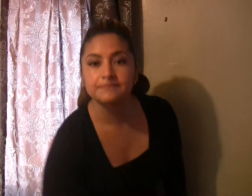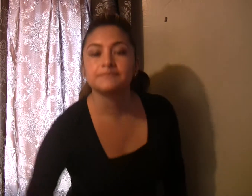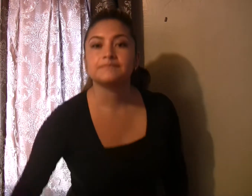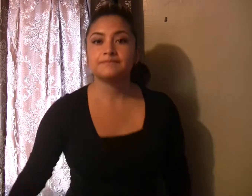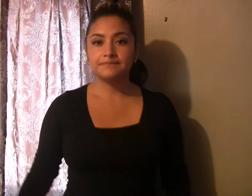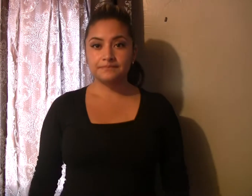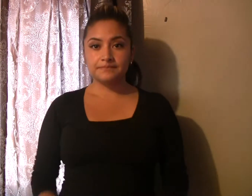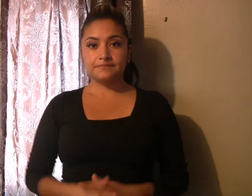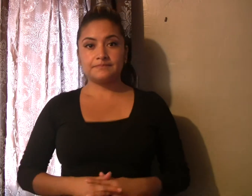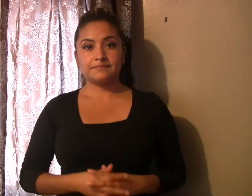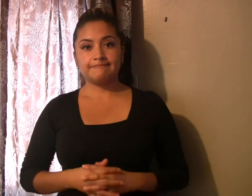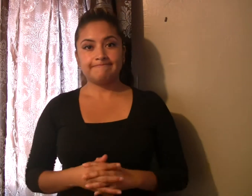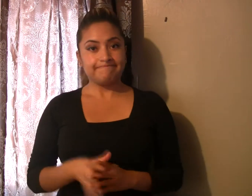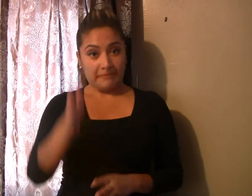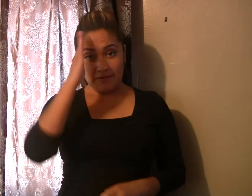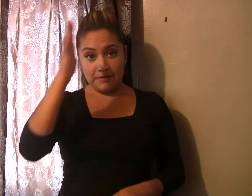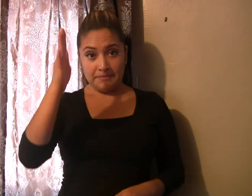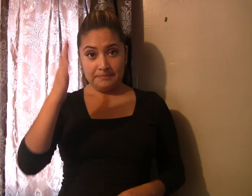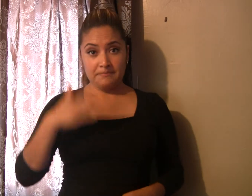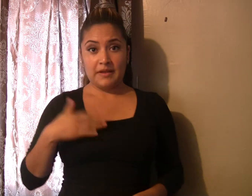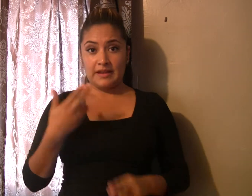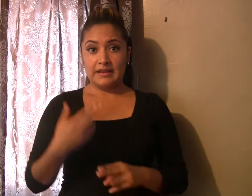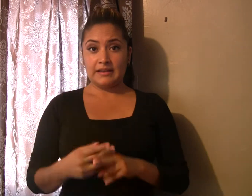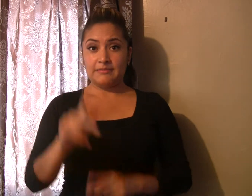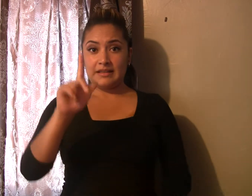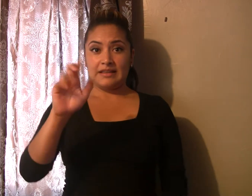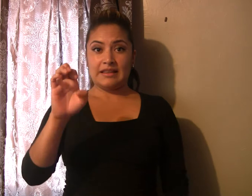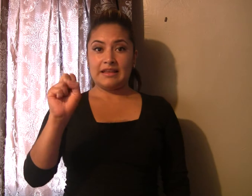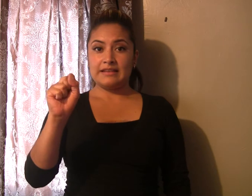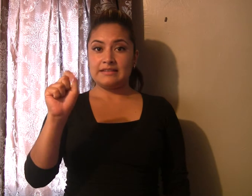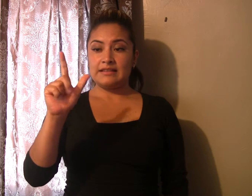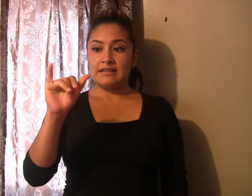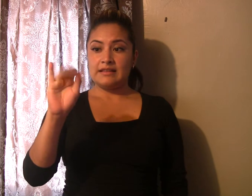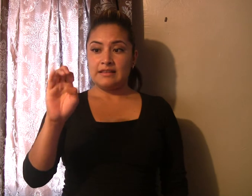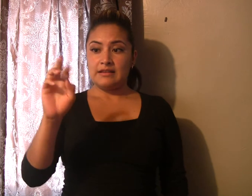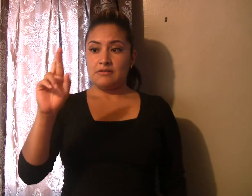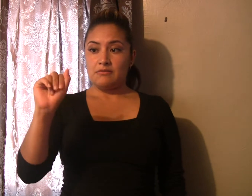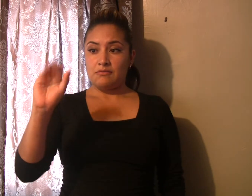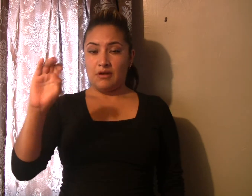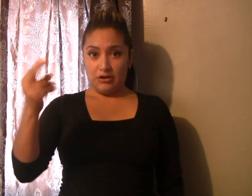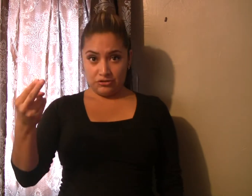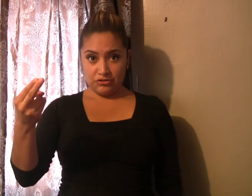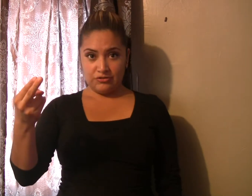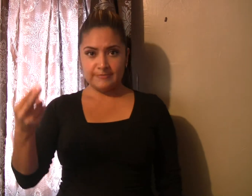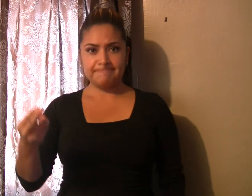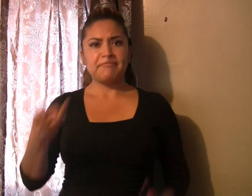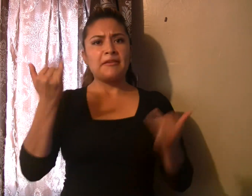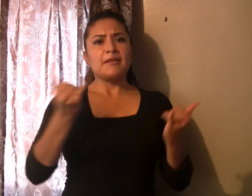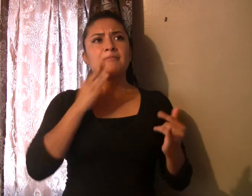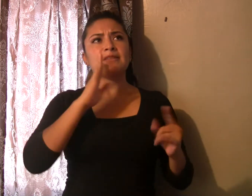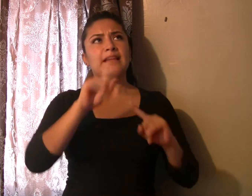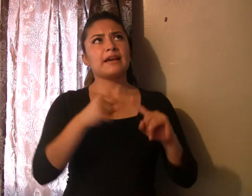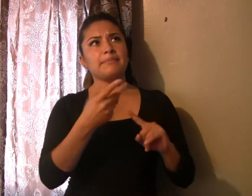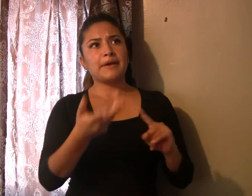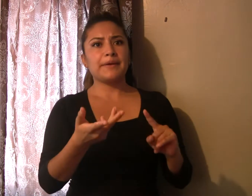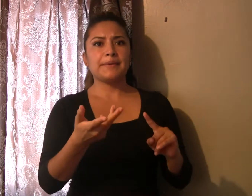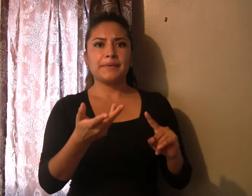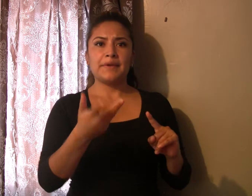Hi there, I'm Leslie Rock, and I'm going to talk about creating reading, writing, and research assignments for students in